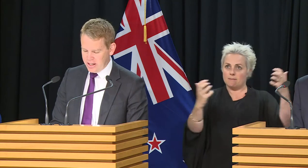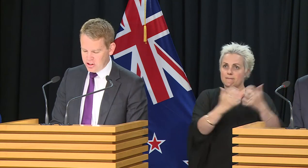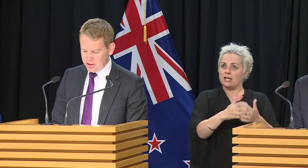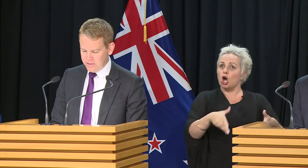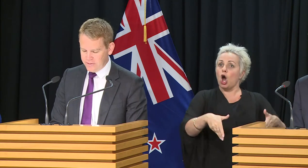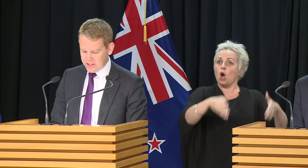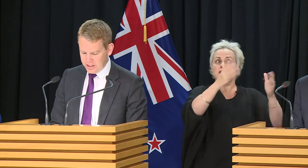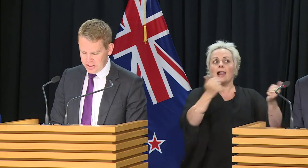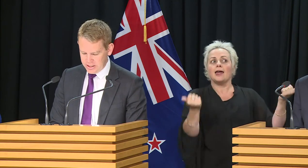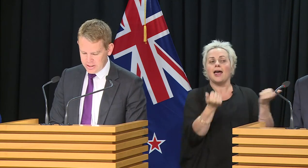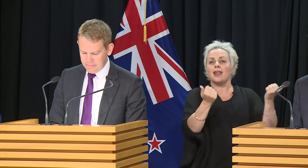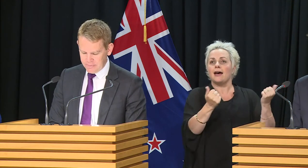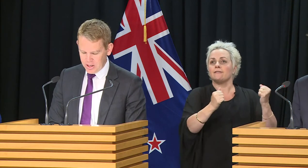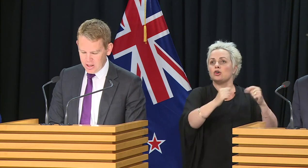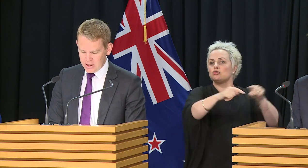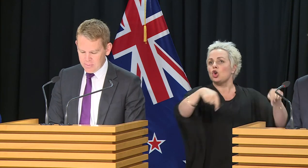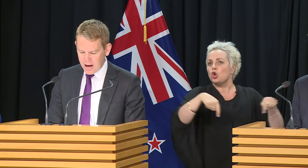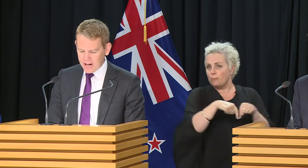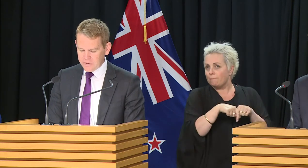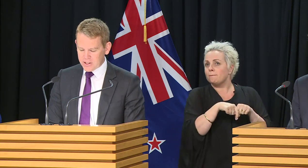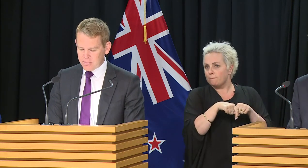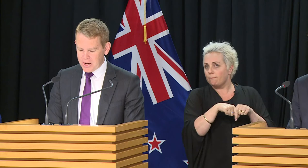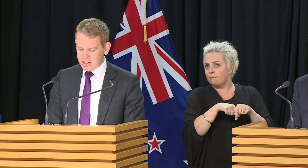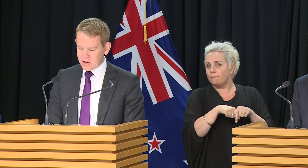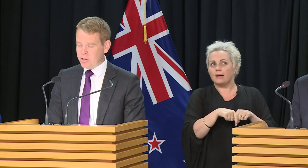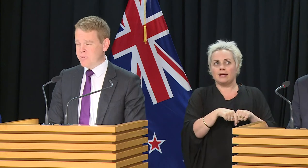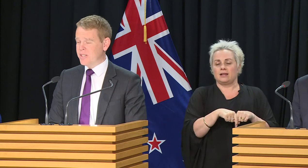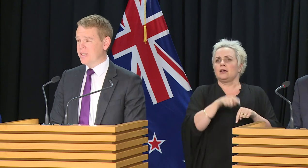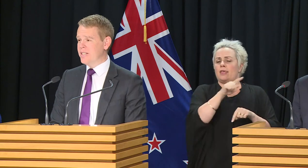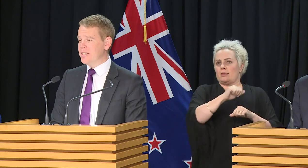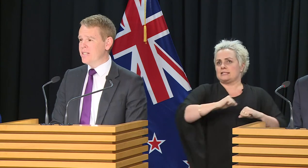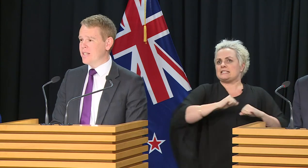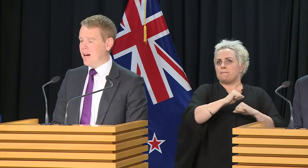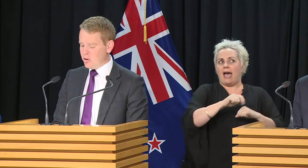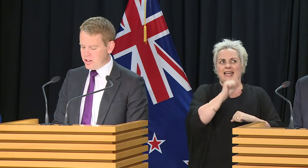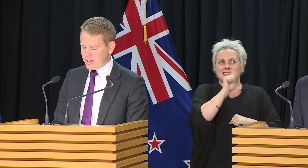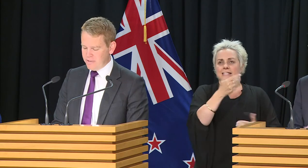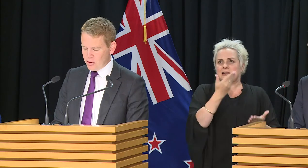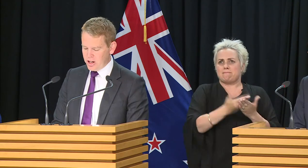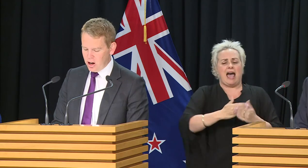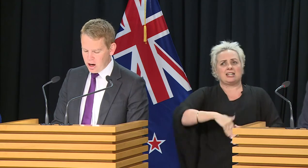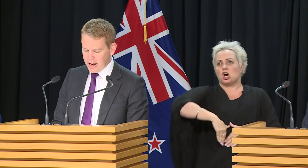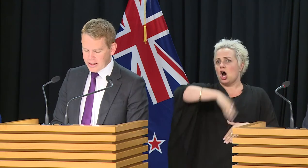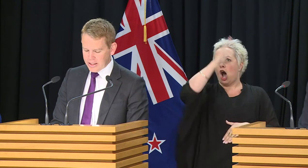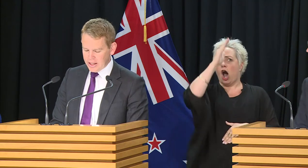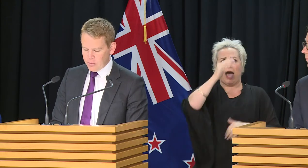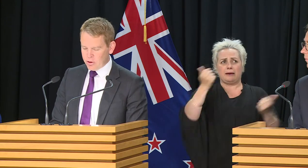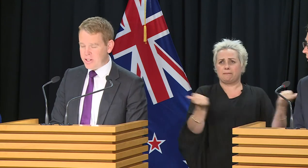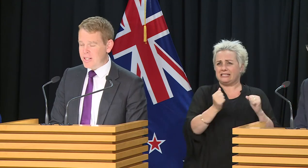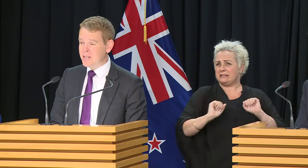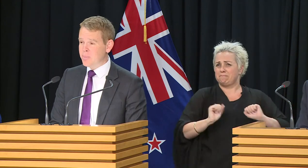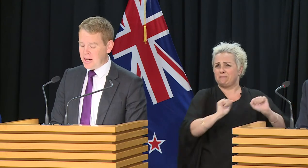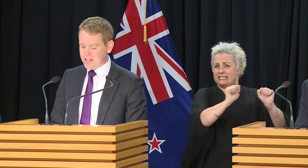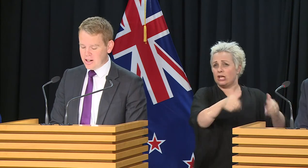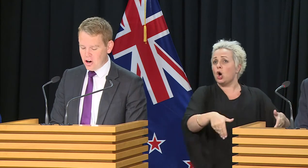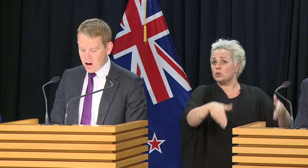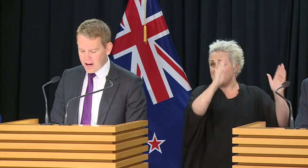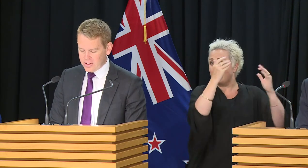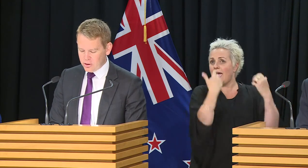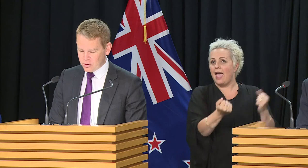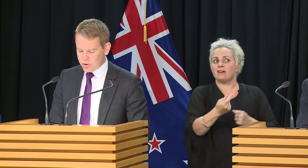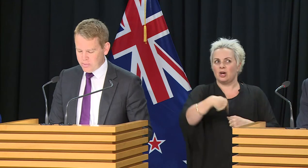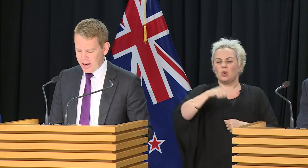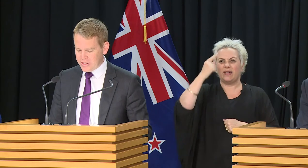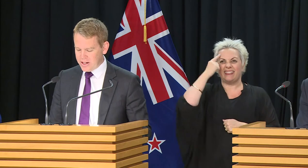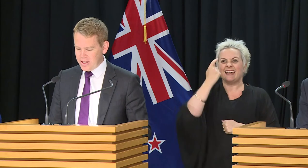managed isolation facilities. Demand for space in those facilities is currently very high, and we're anticipating